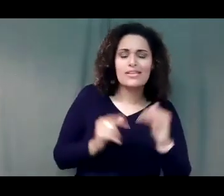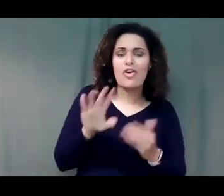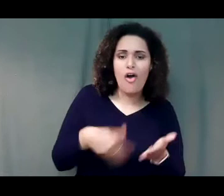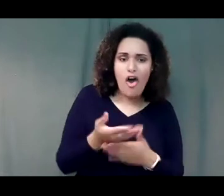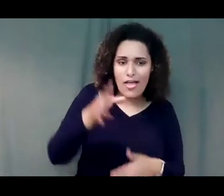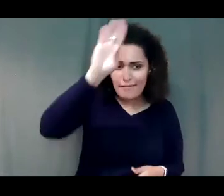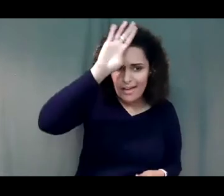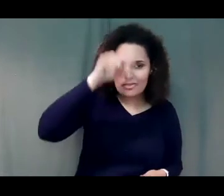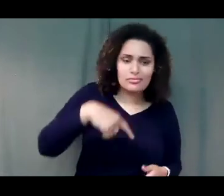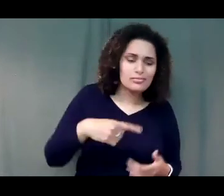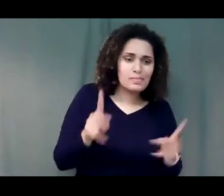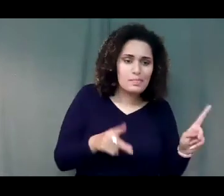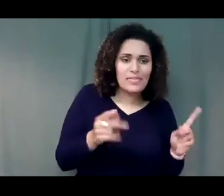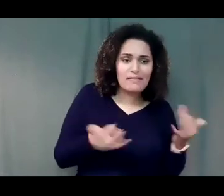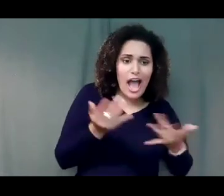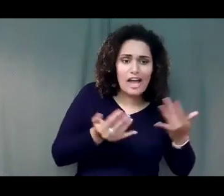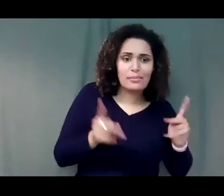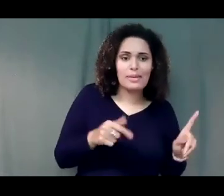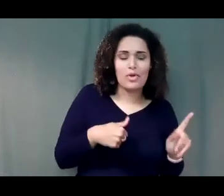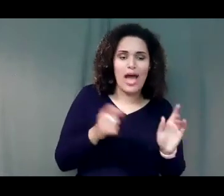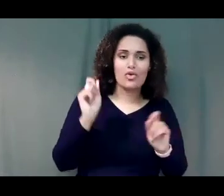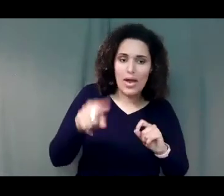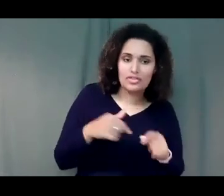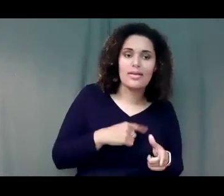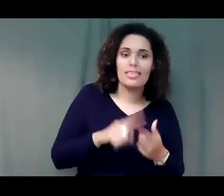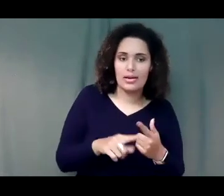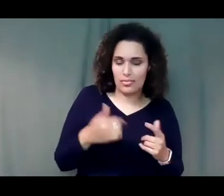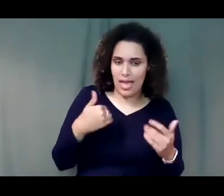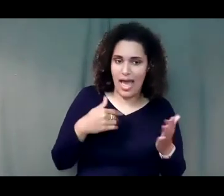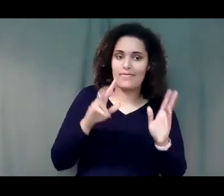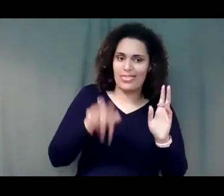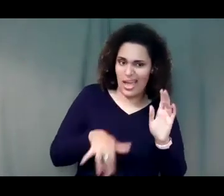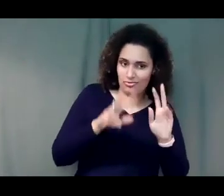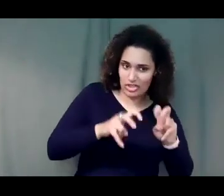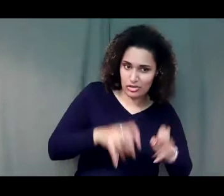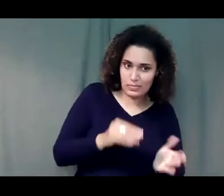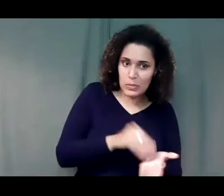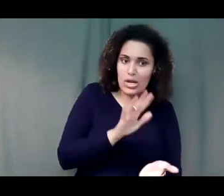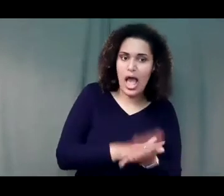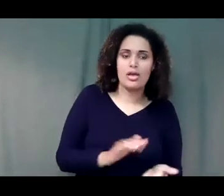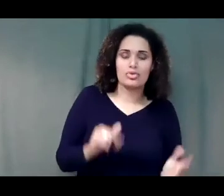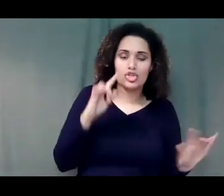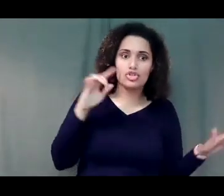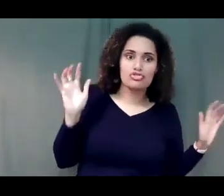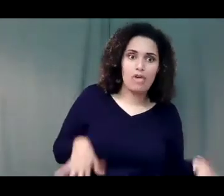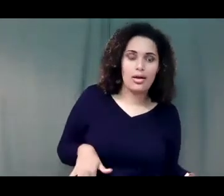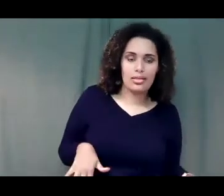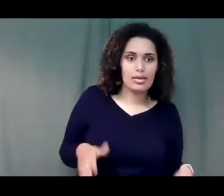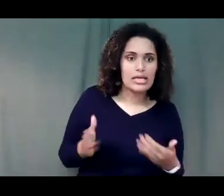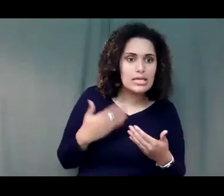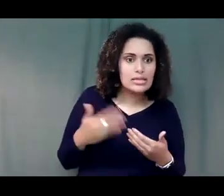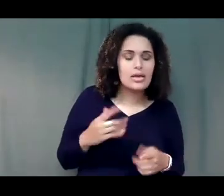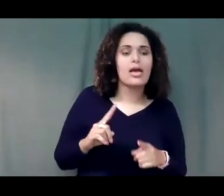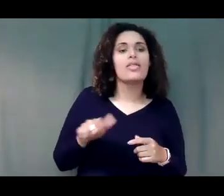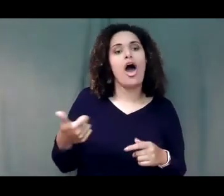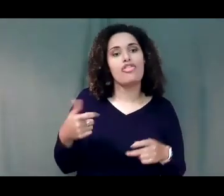had a question, but again, there has been research done on that. So we had that citation. So it was shockingly easy. Many other parts of the permitting